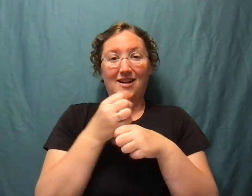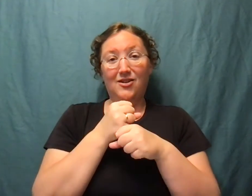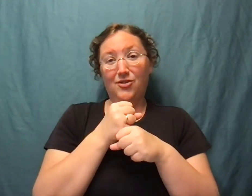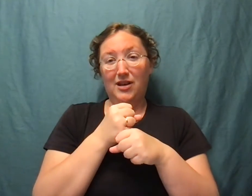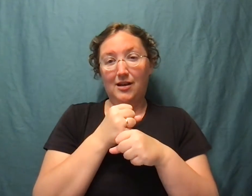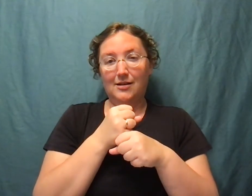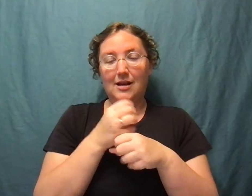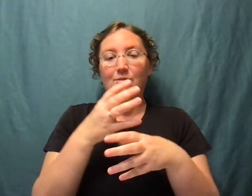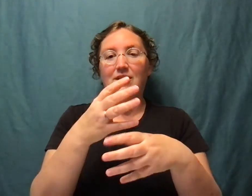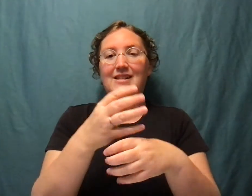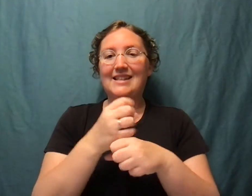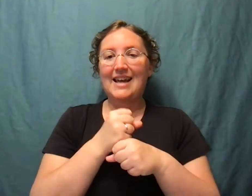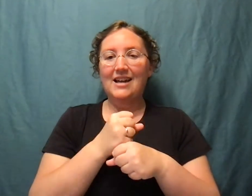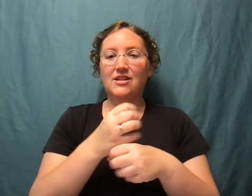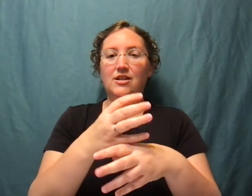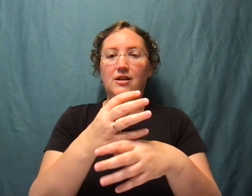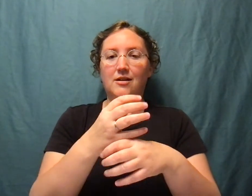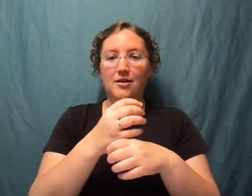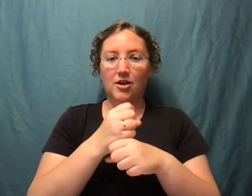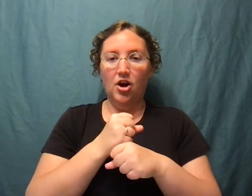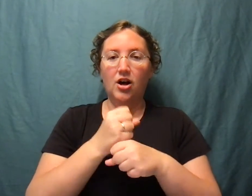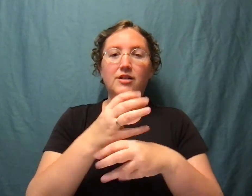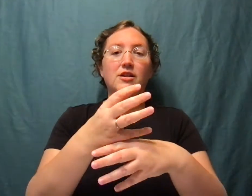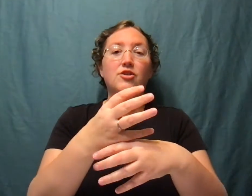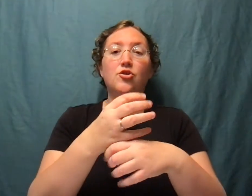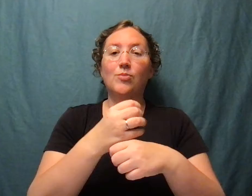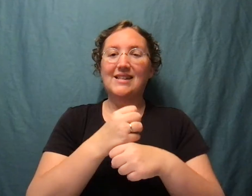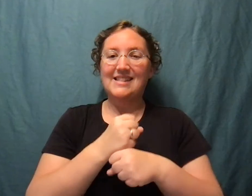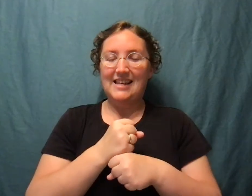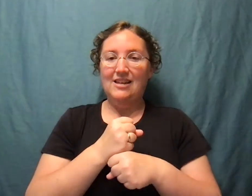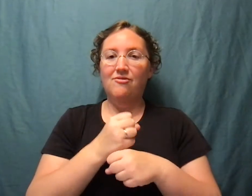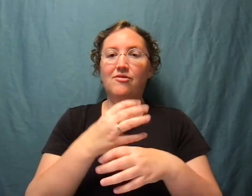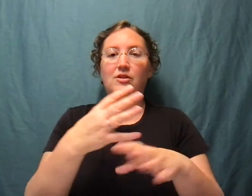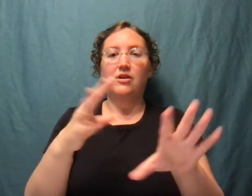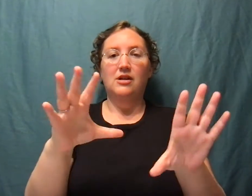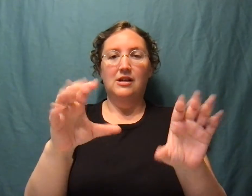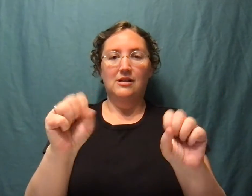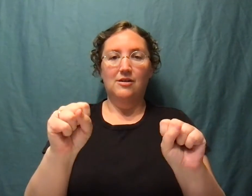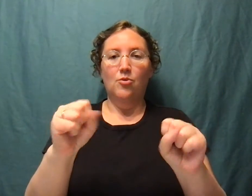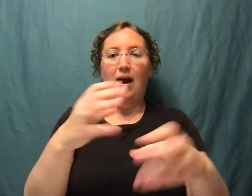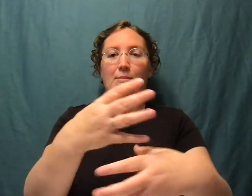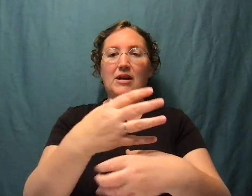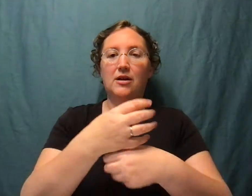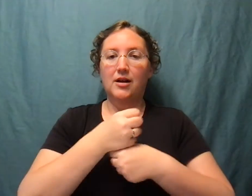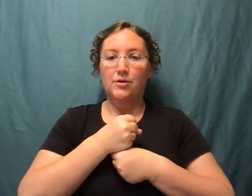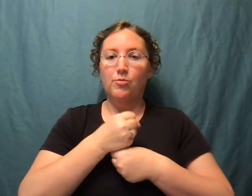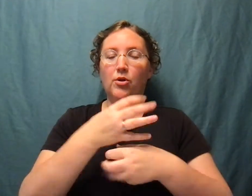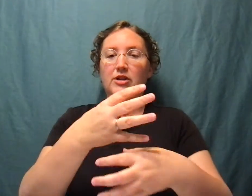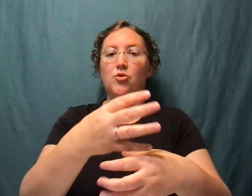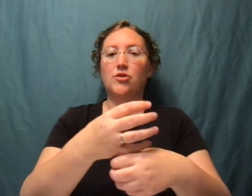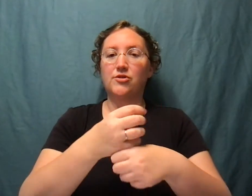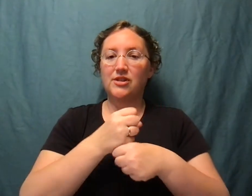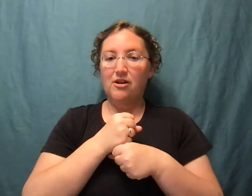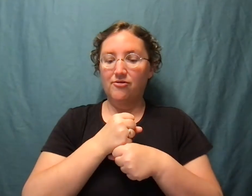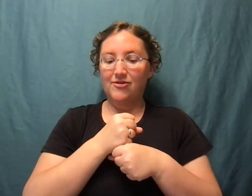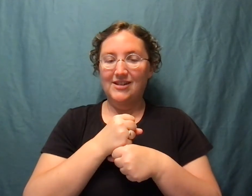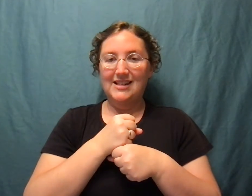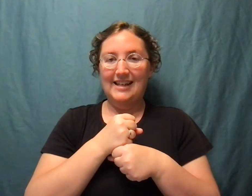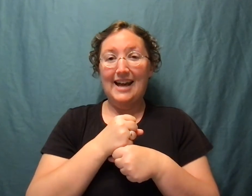or the example sign is get, got, to receive, grabbing and pulling towards yourself. To get. That